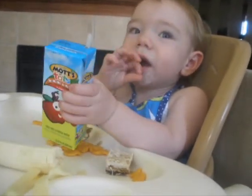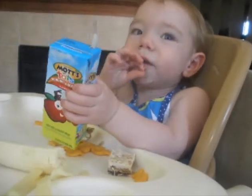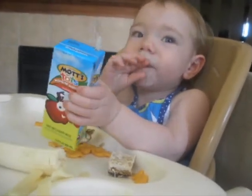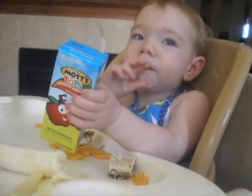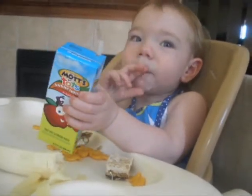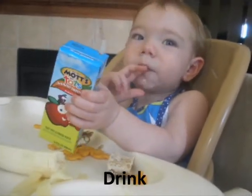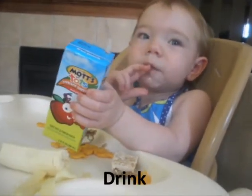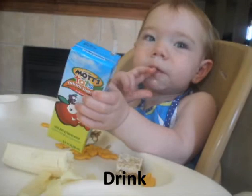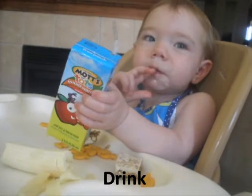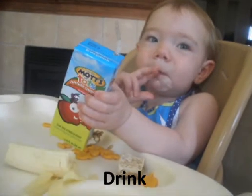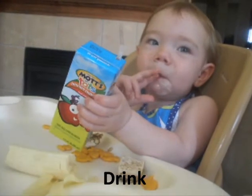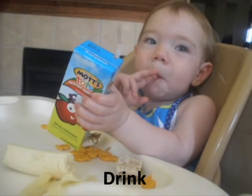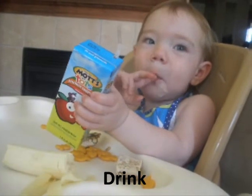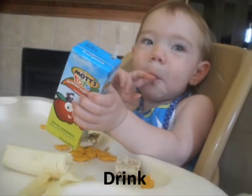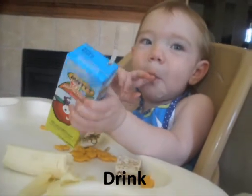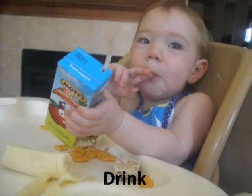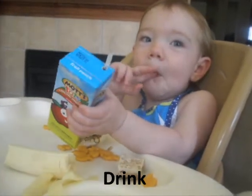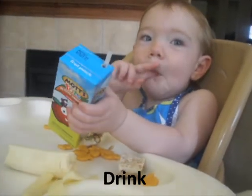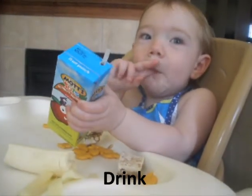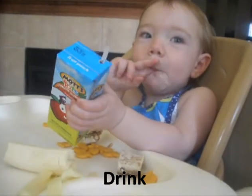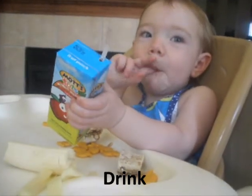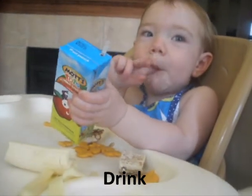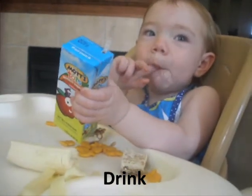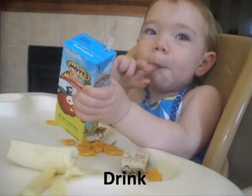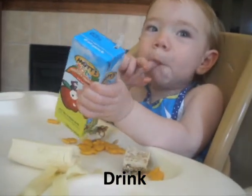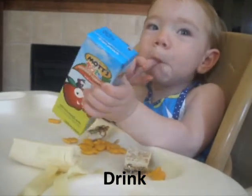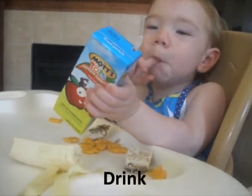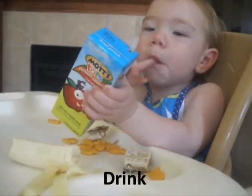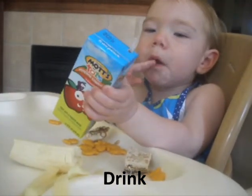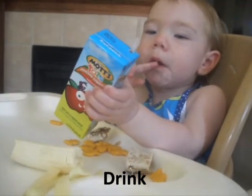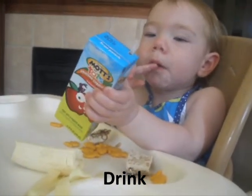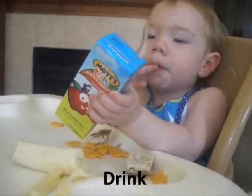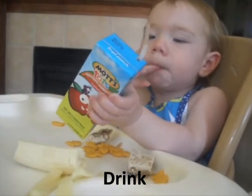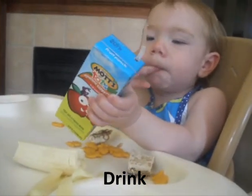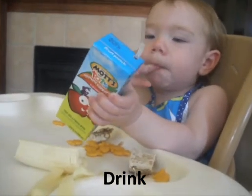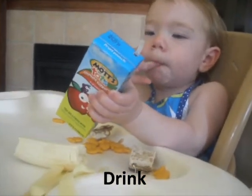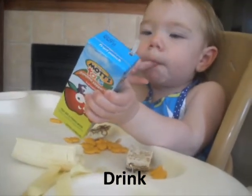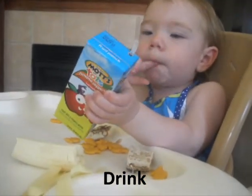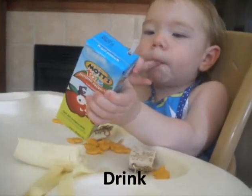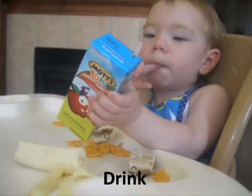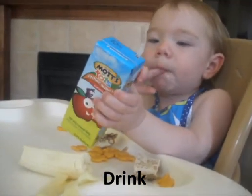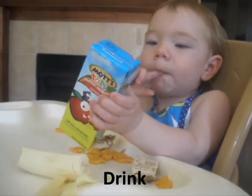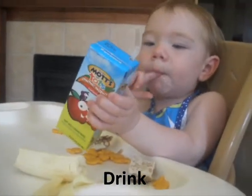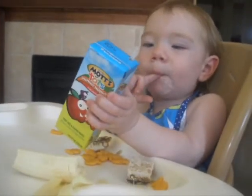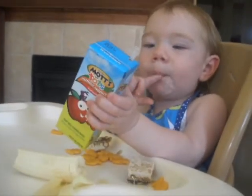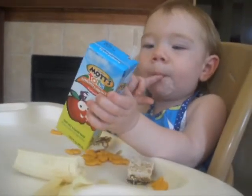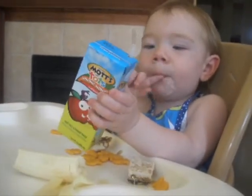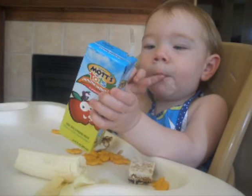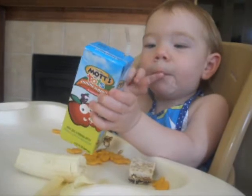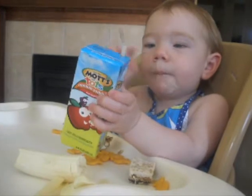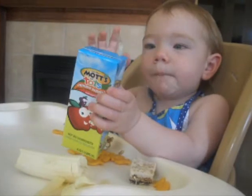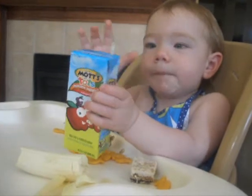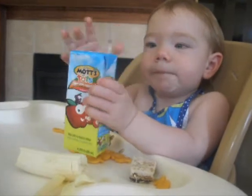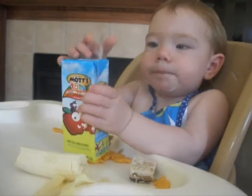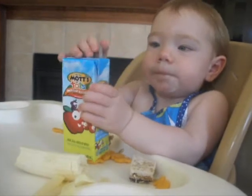Is it a drink? A drink? Good job. Oh, it's a drink with a straw. Yes, it is. Thank you.